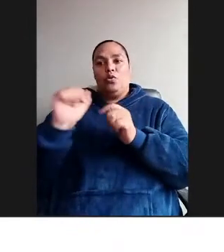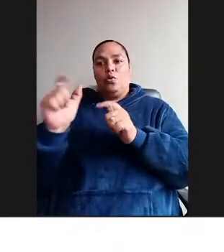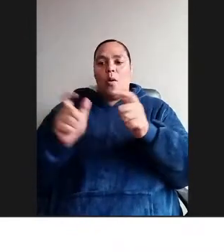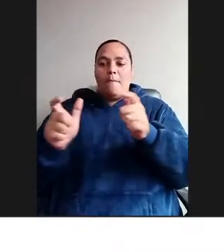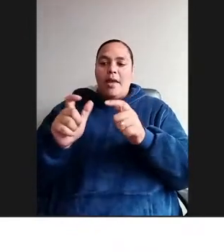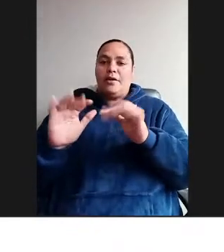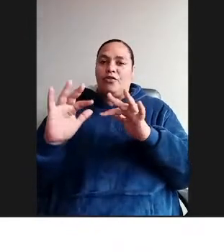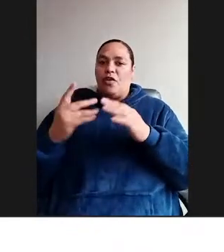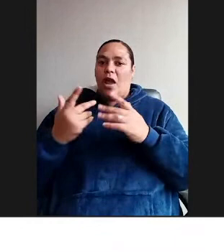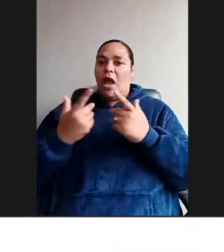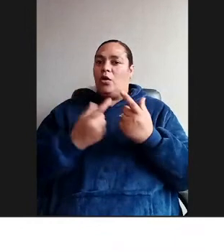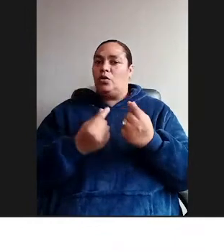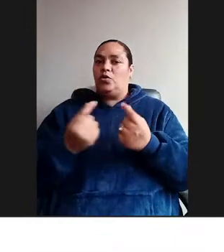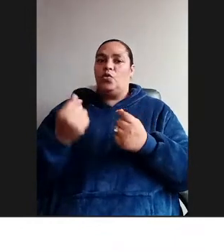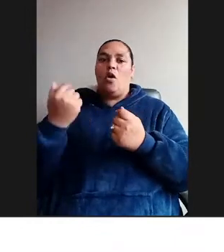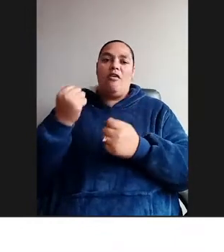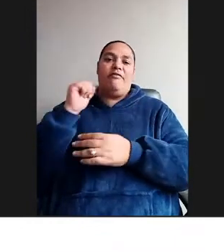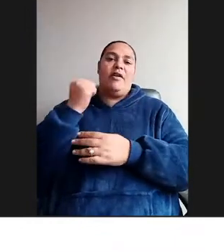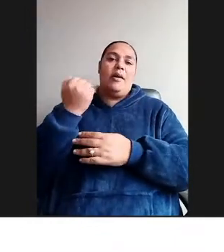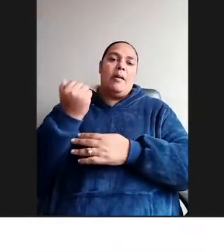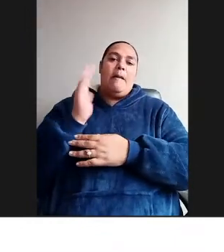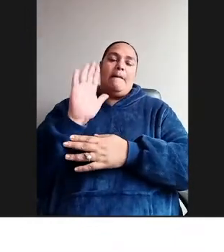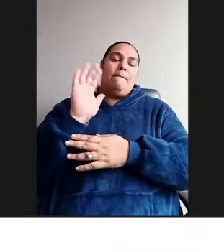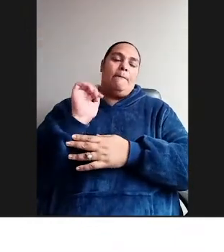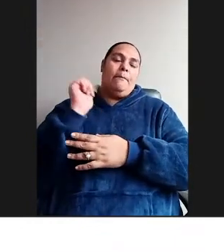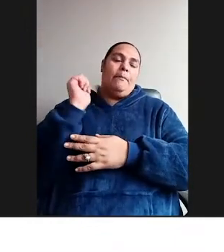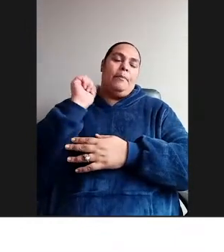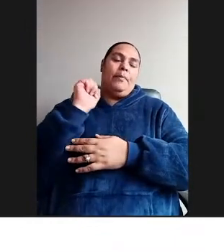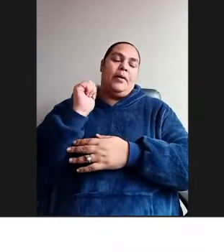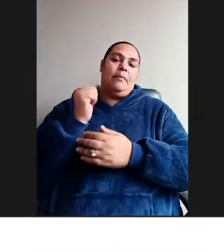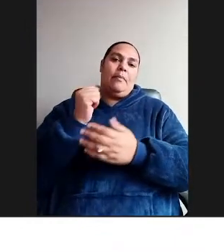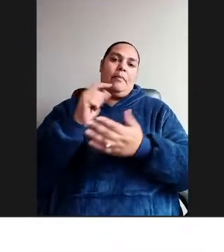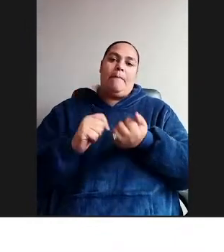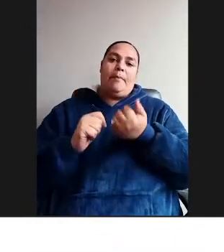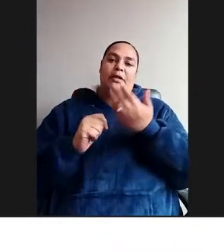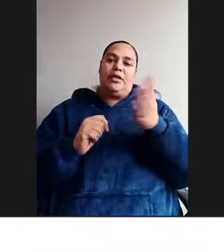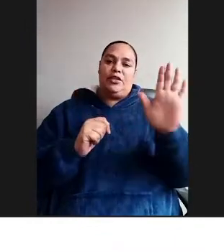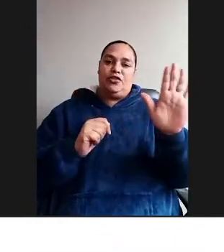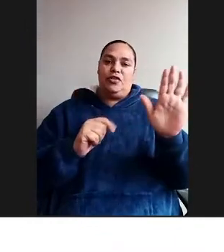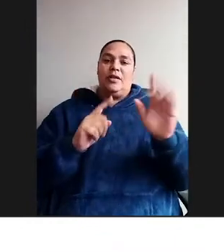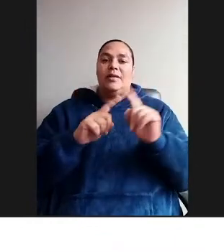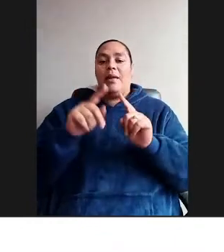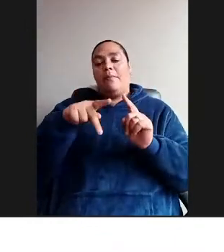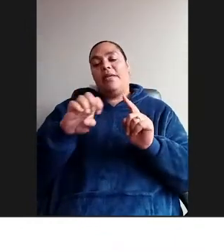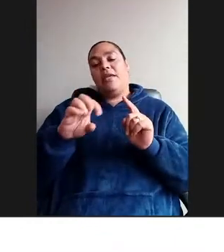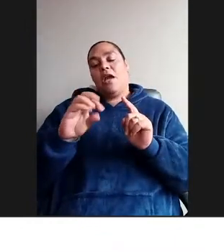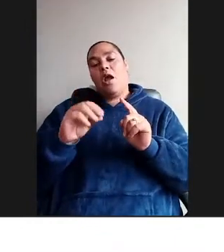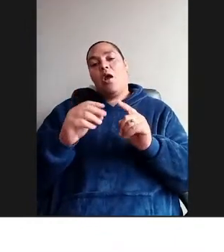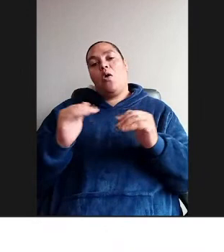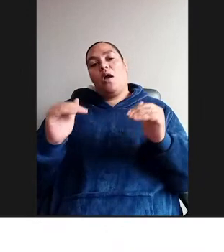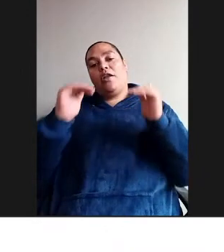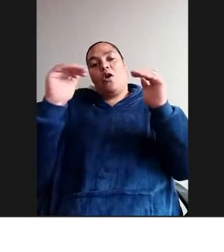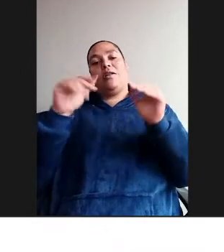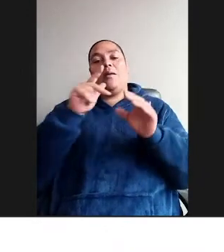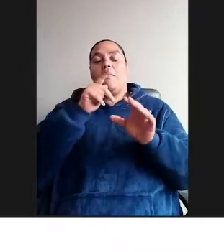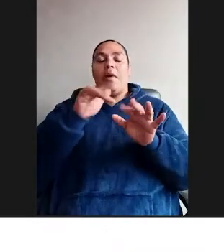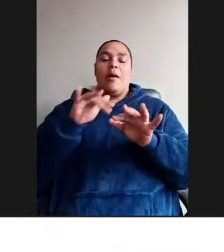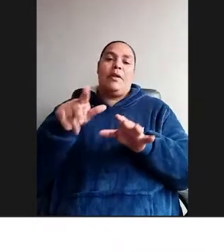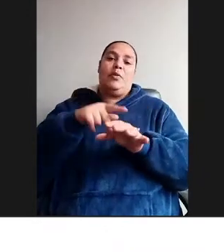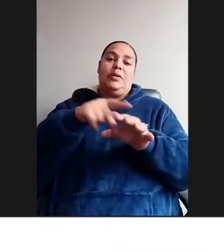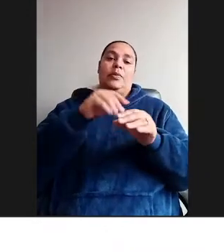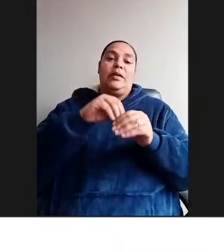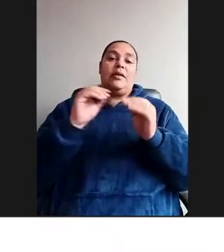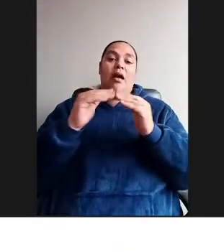petitions. Also, honourable members, how PEO plans to enhance public participation in the House and